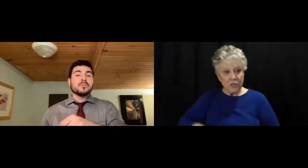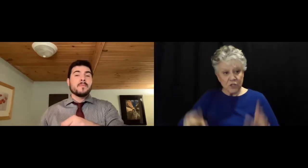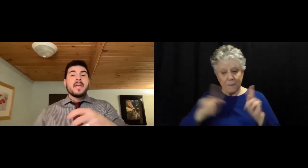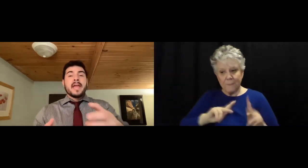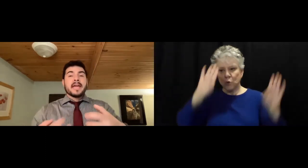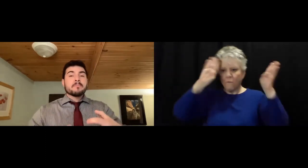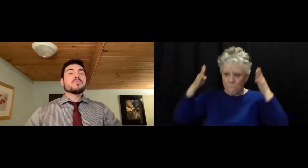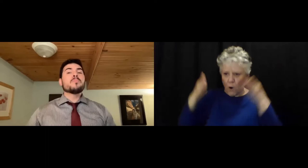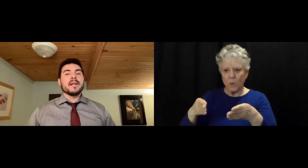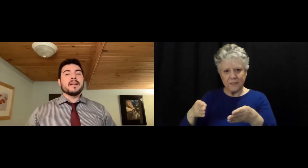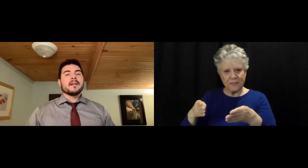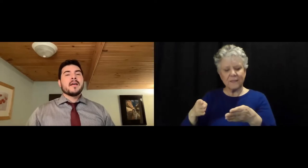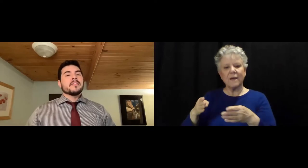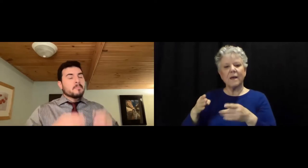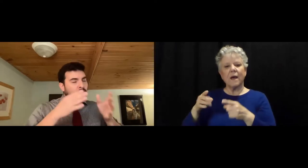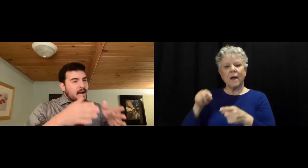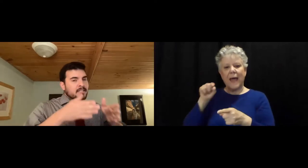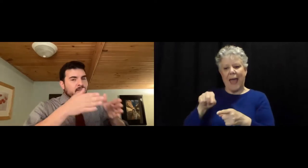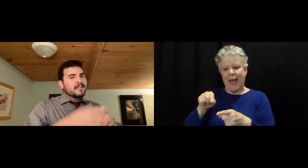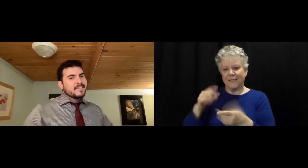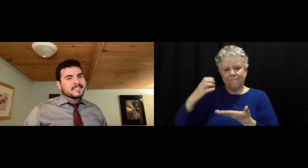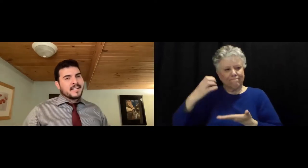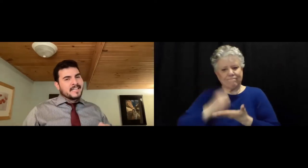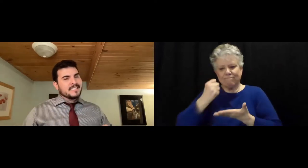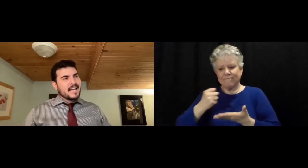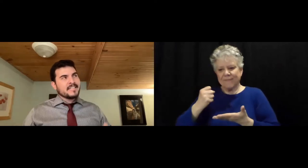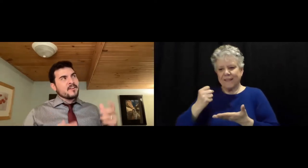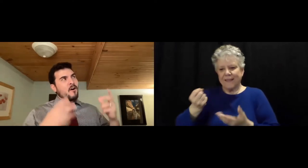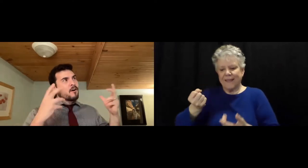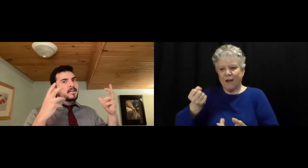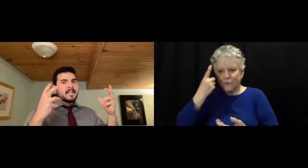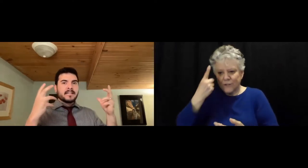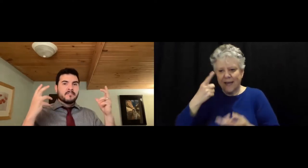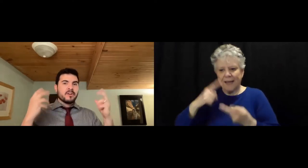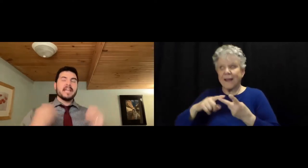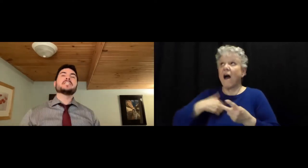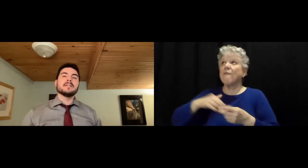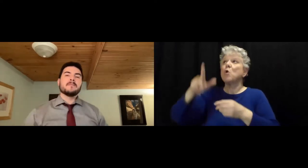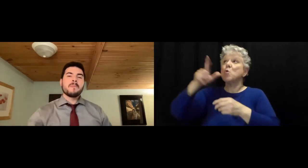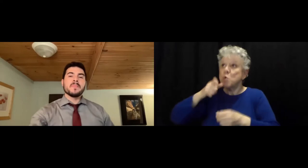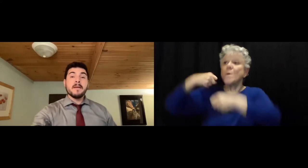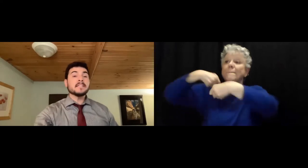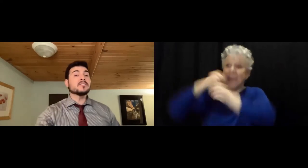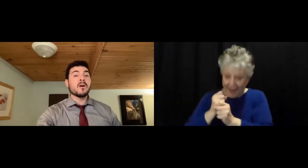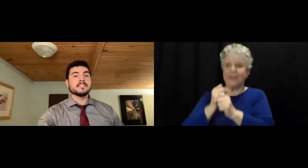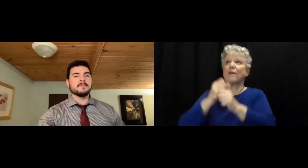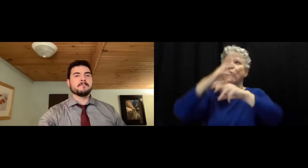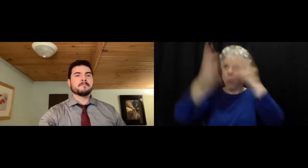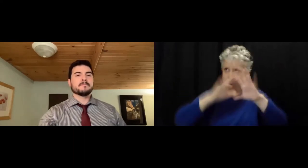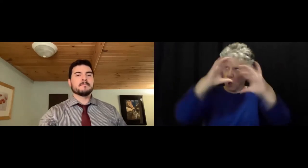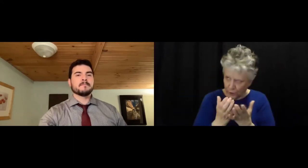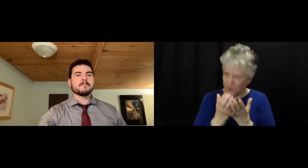to, and appropriate the practical insight and intent of the architect of creation, the master